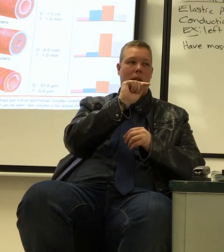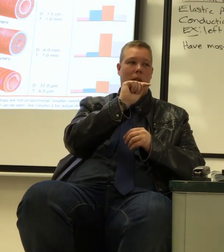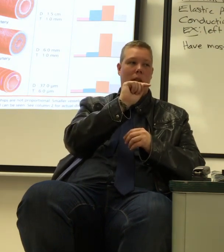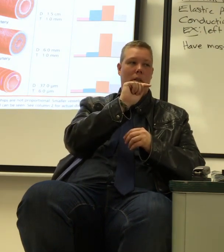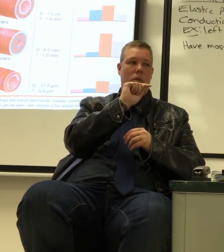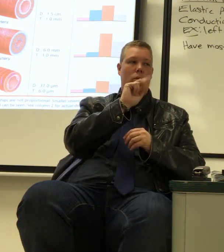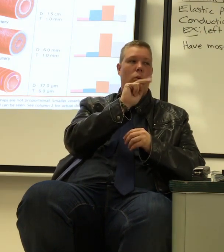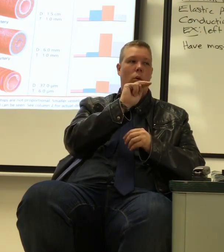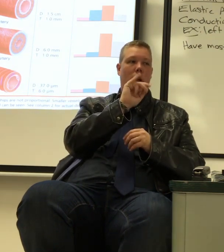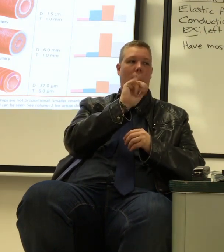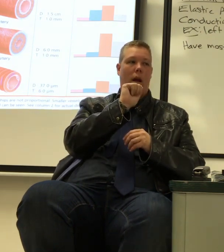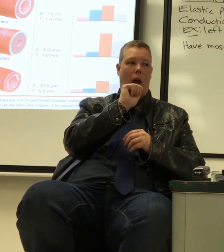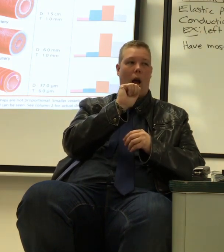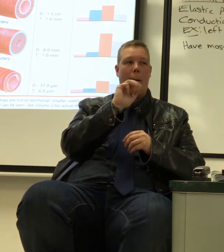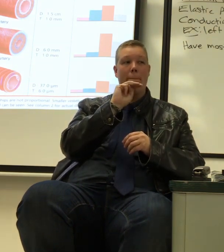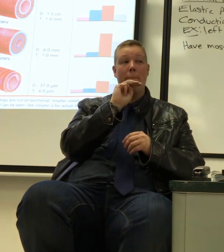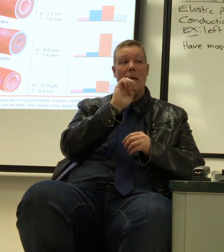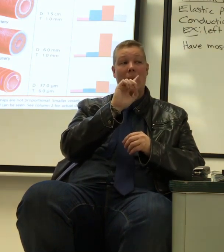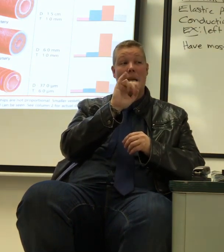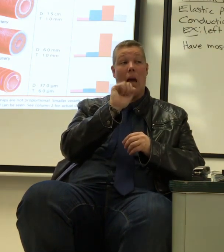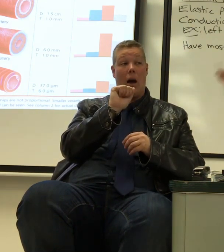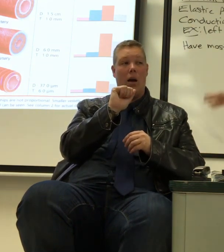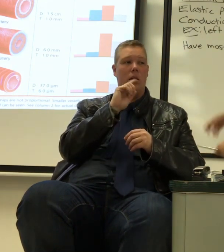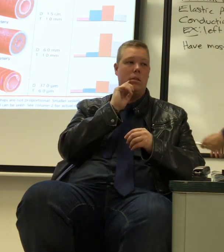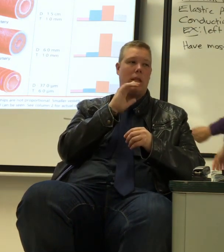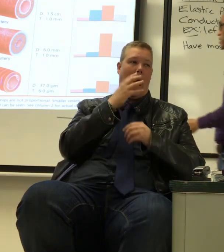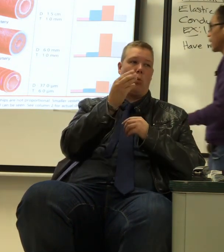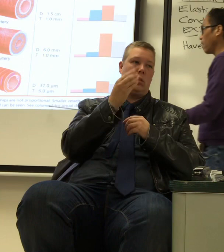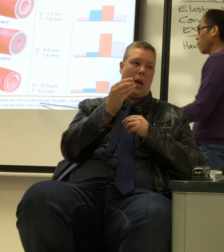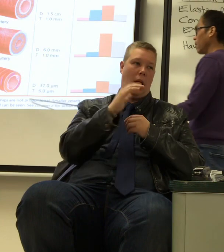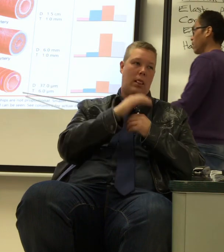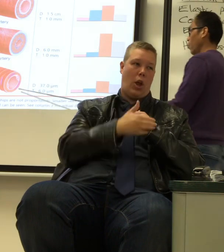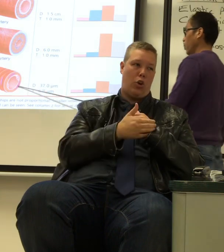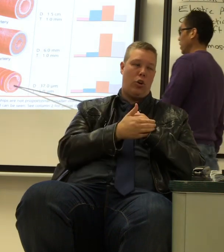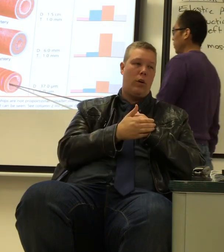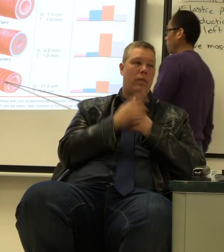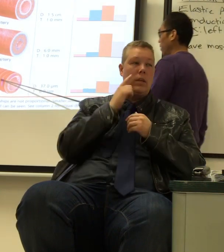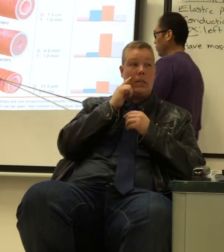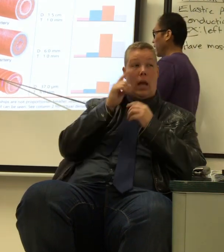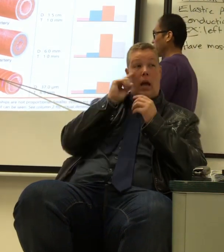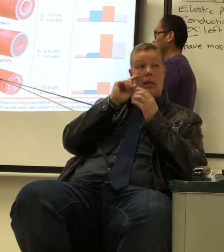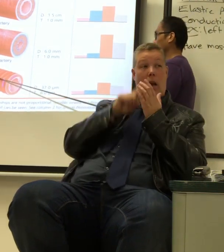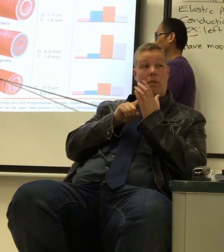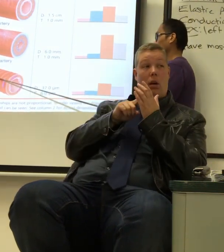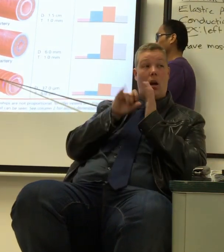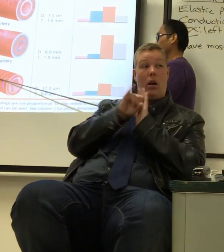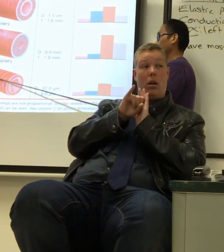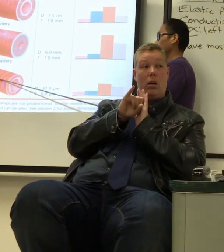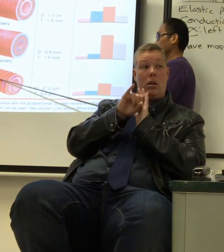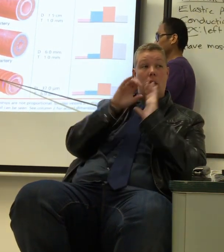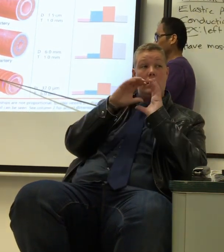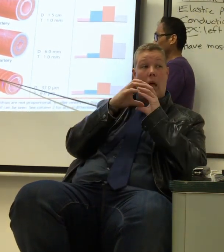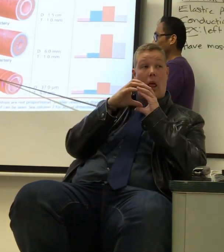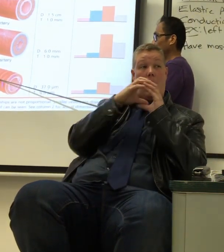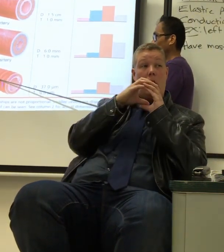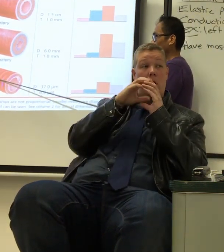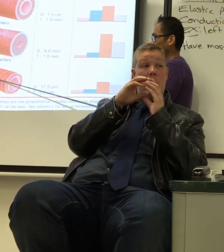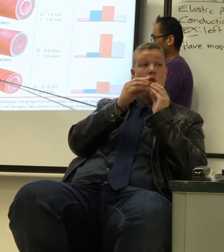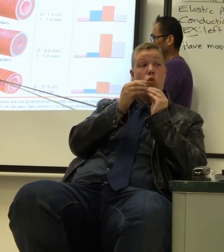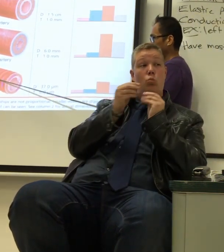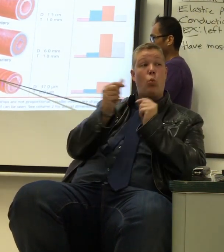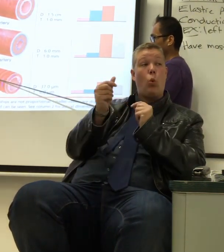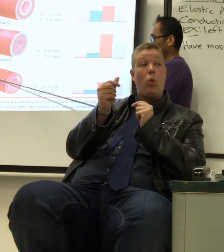TM. So if I say, if I point to this and say identify cell, what are you going to put for the answer?